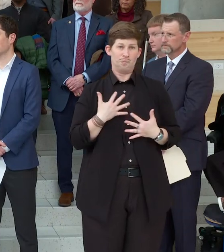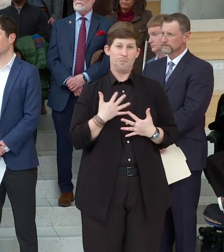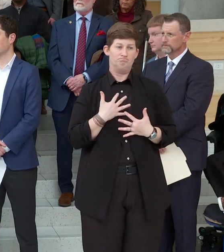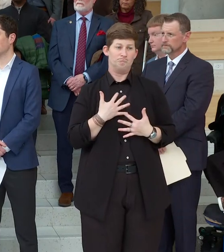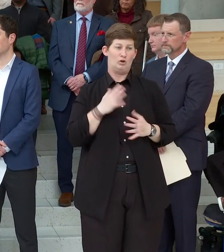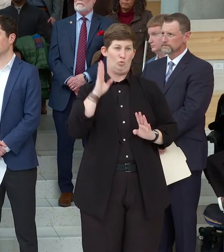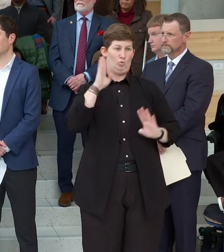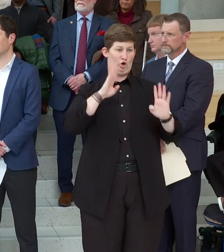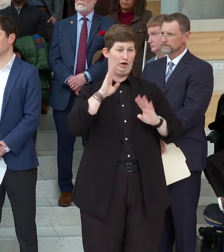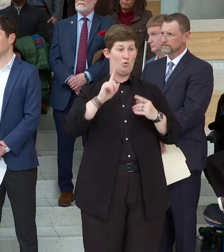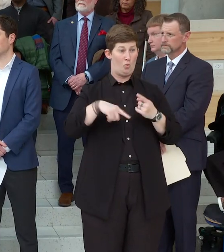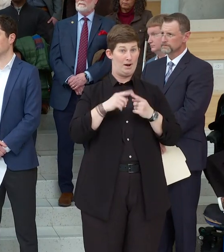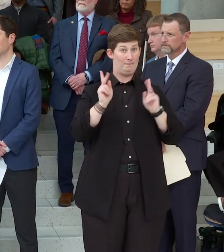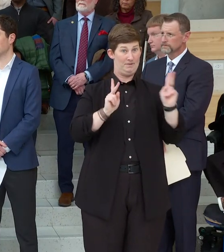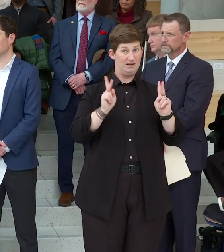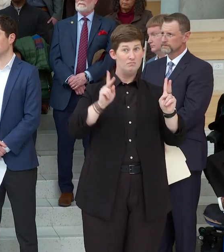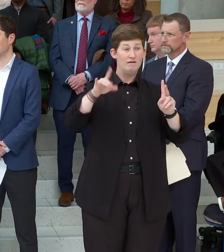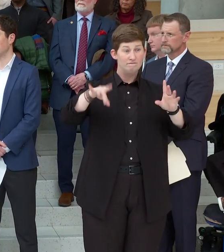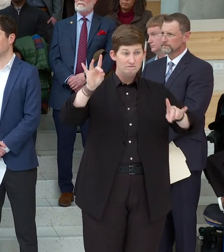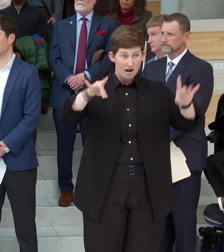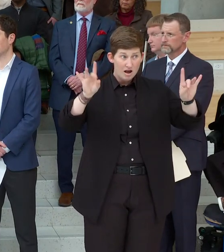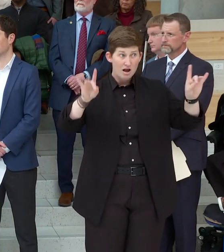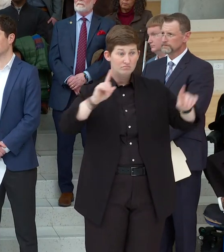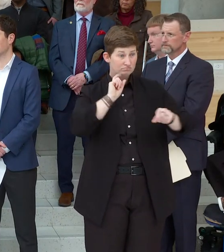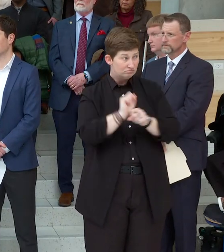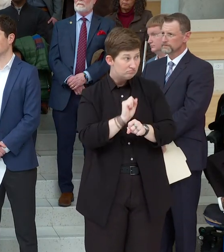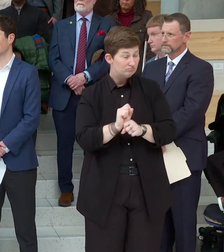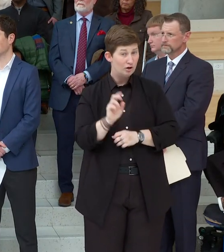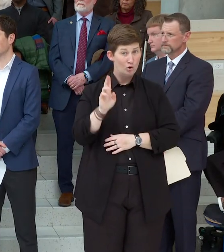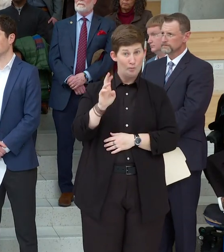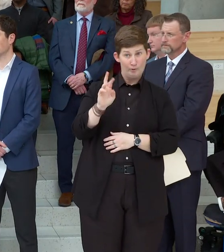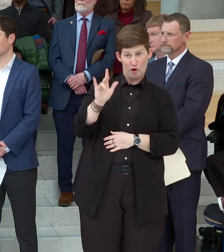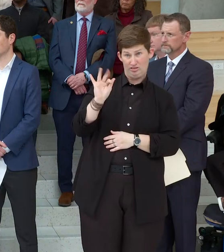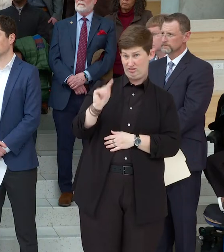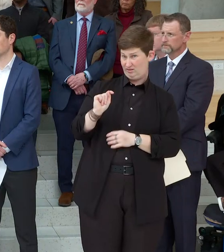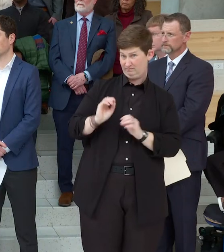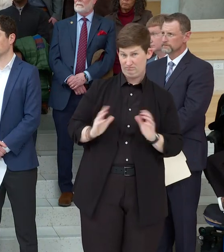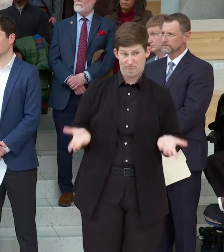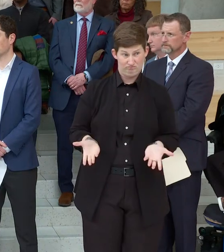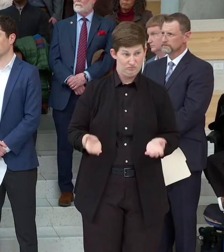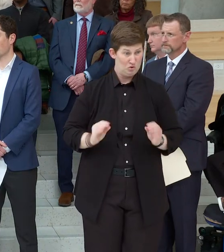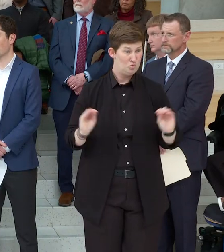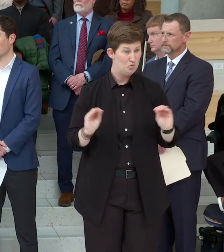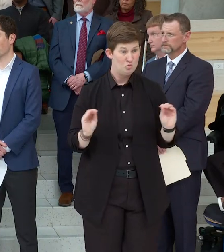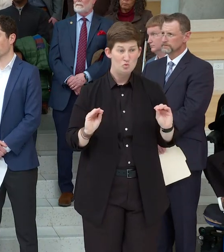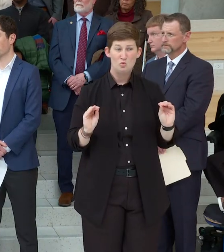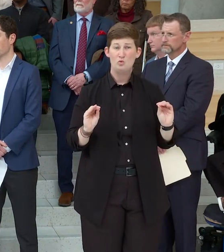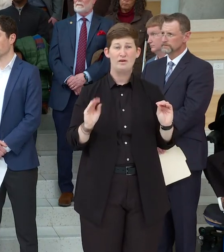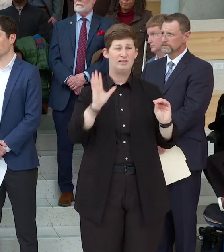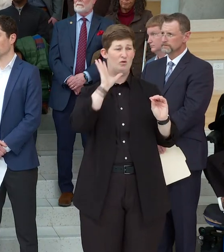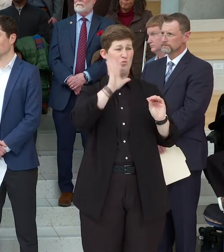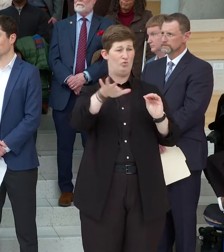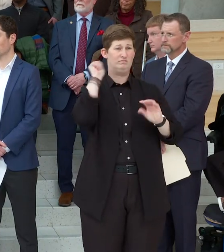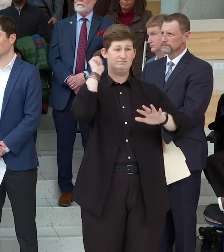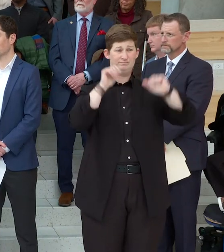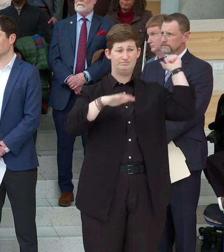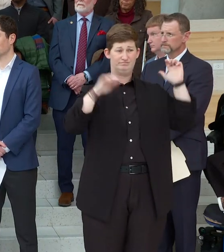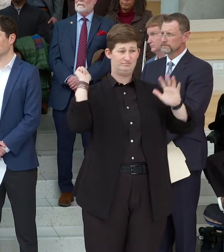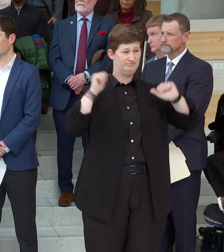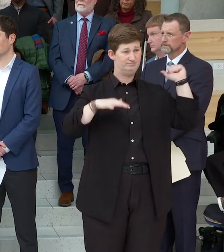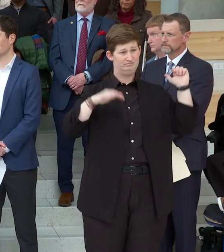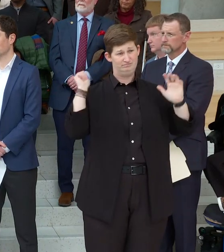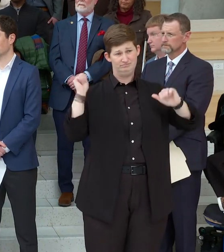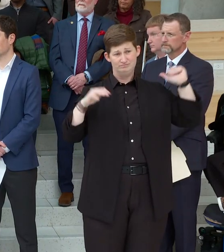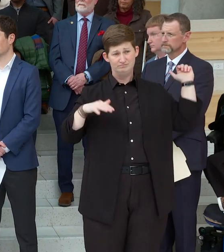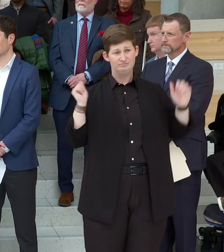out that there is no rideshare in this city, they are going to look to move their business to the Indianapolises and the